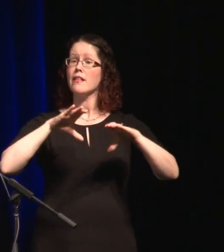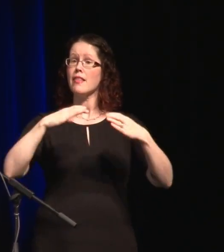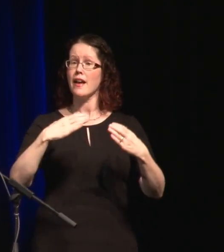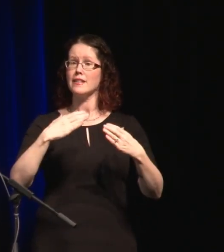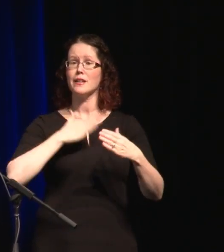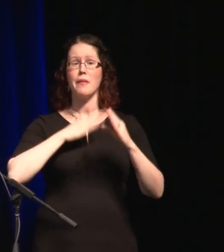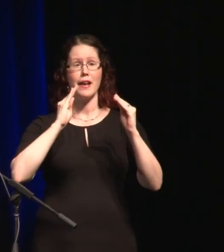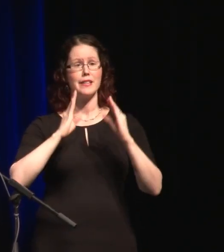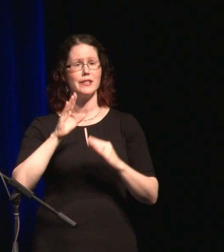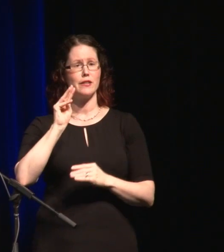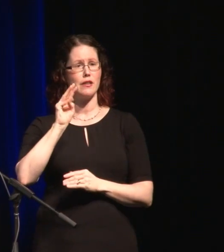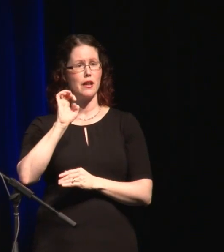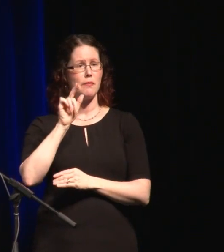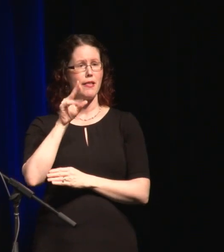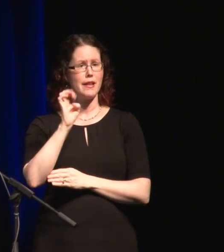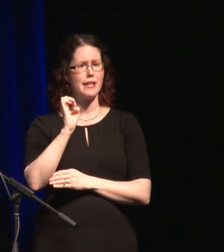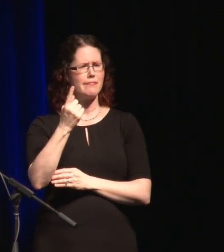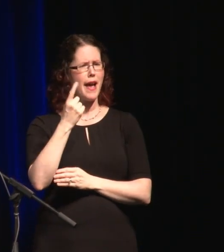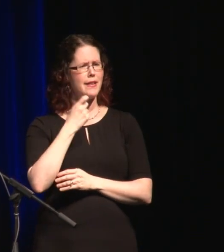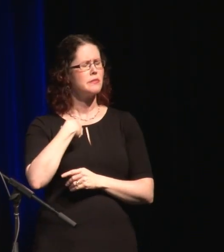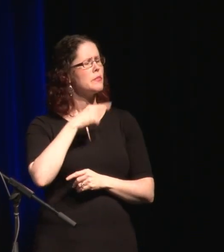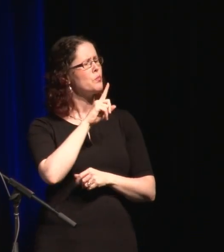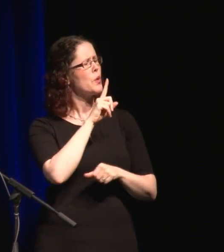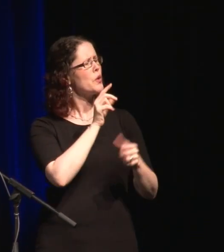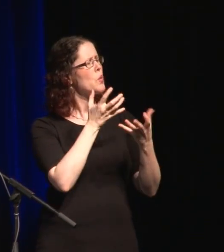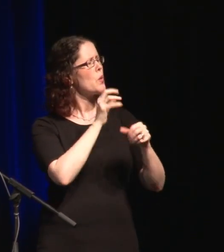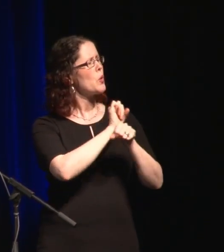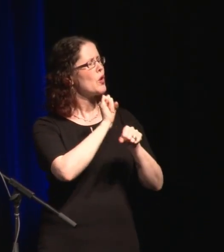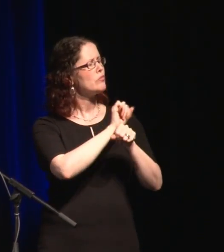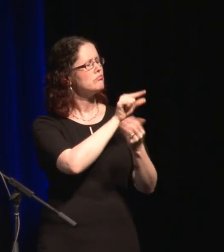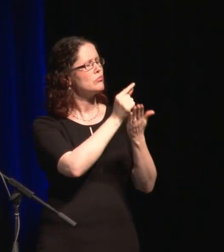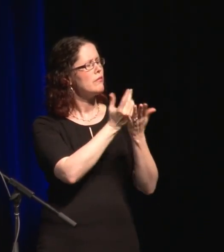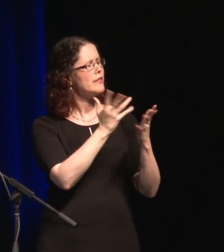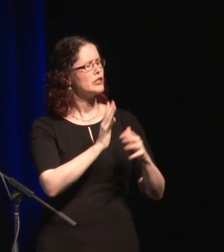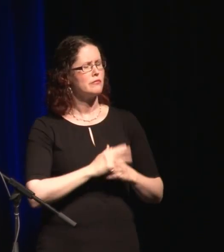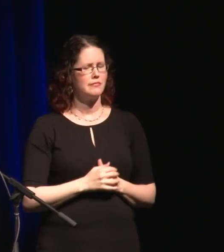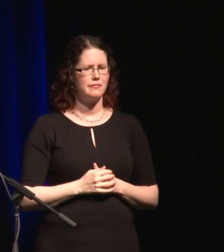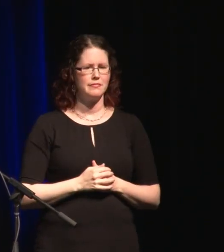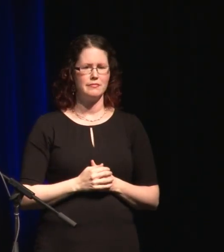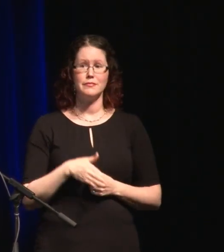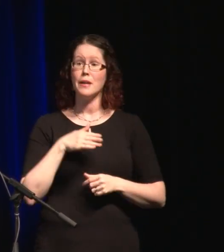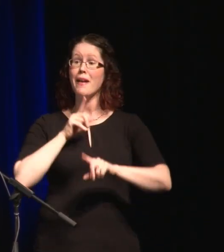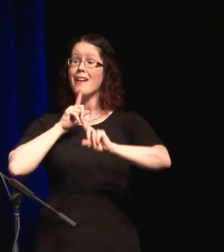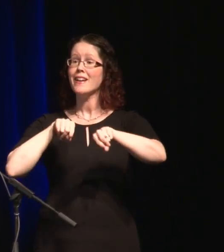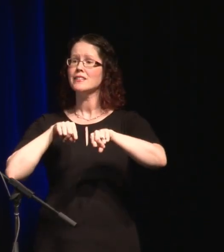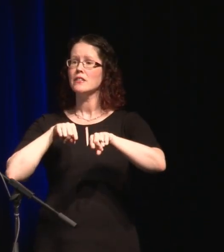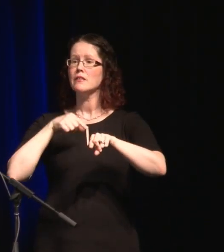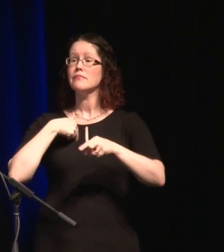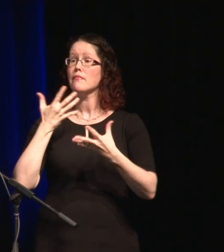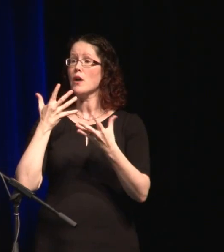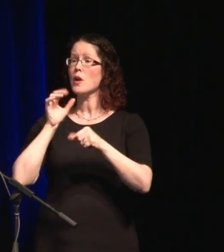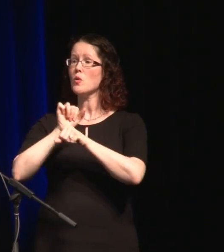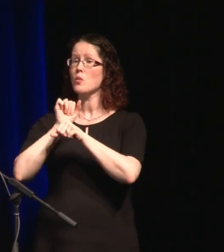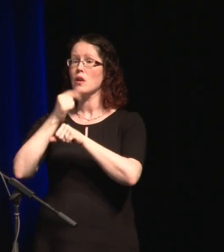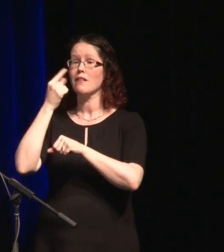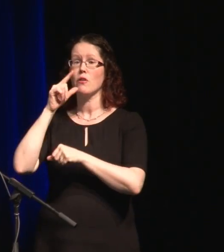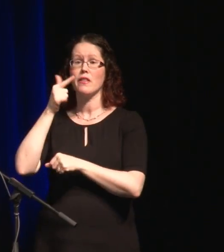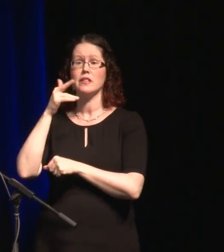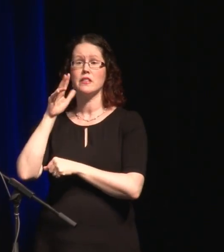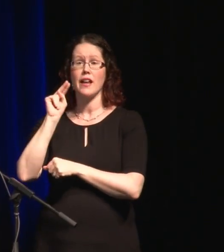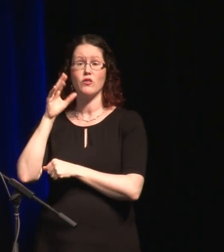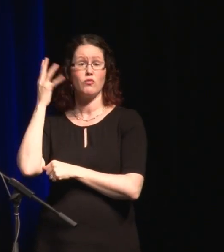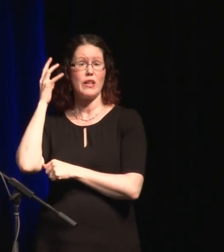instructor, Melody, asked us where we want to work when we graduated. My immediate answer was, I want to work for the giant at New Cap Radio.